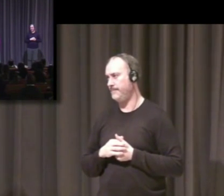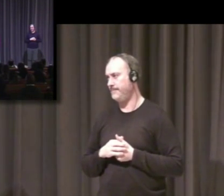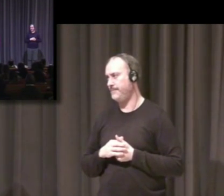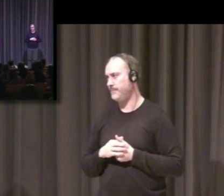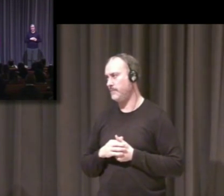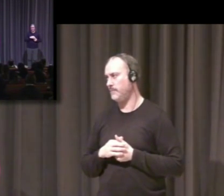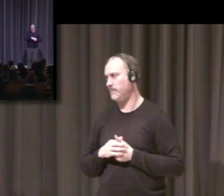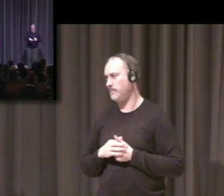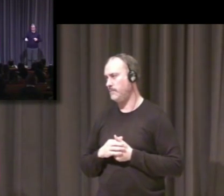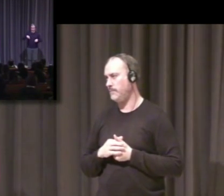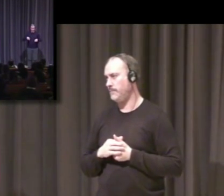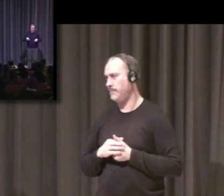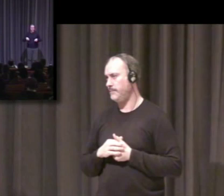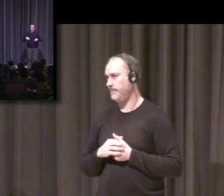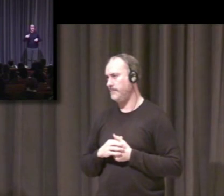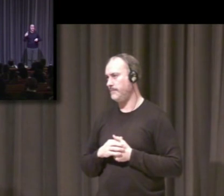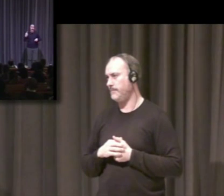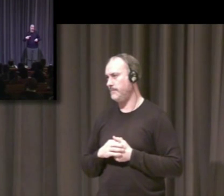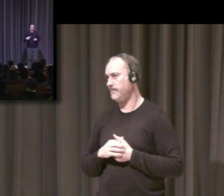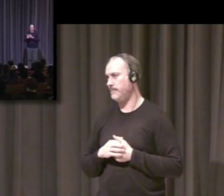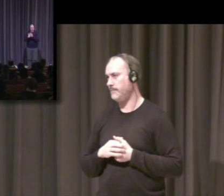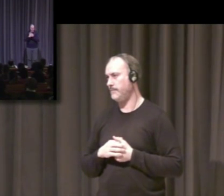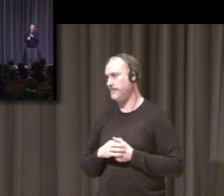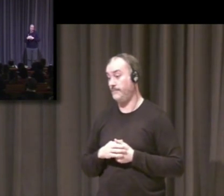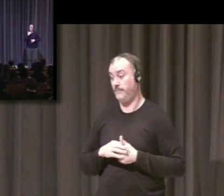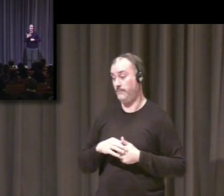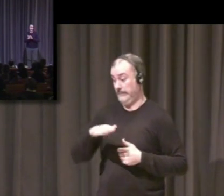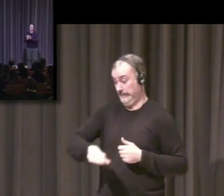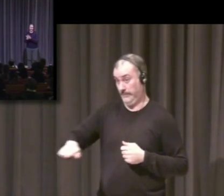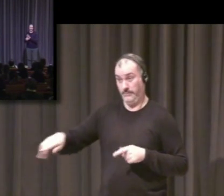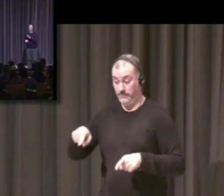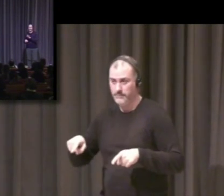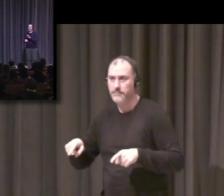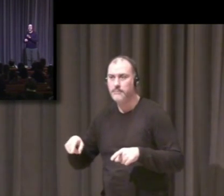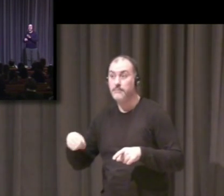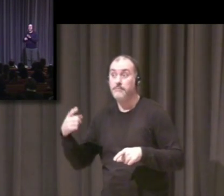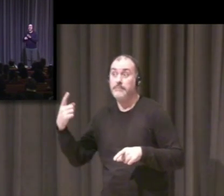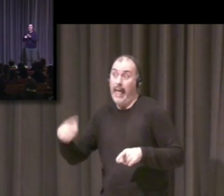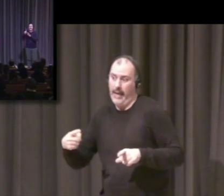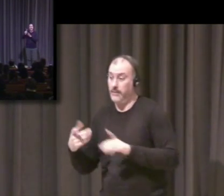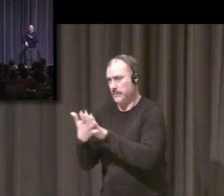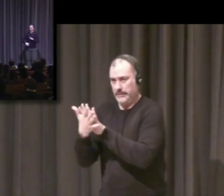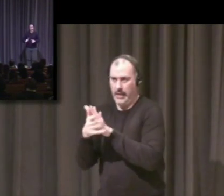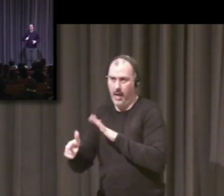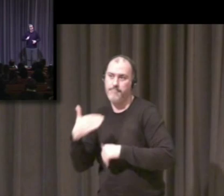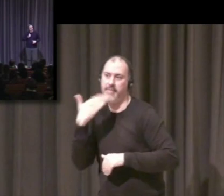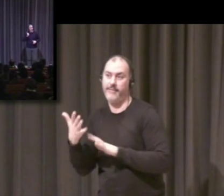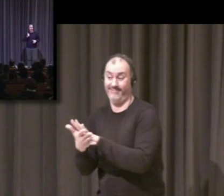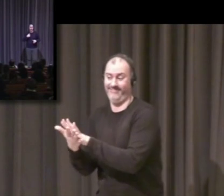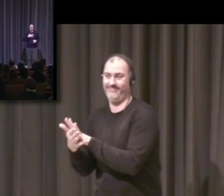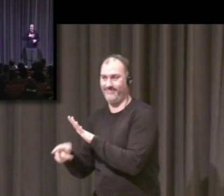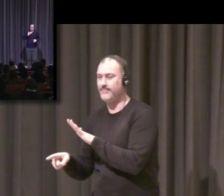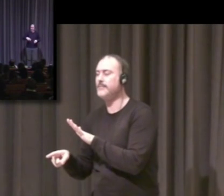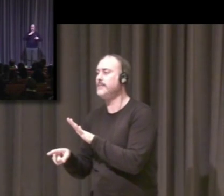plus can speak or read